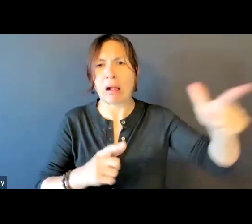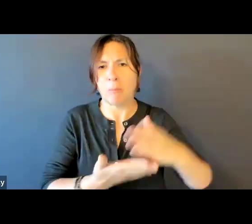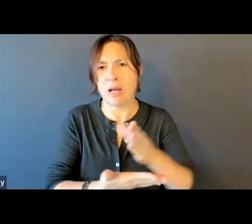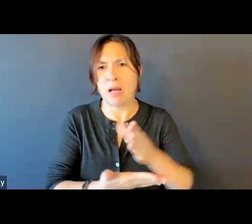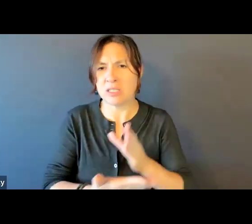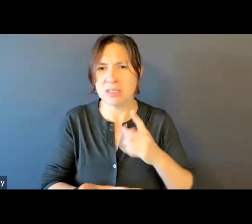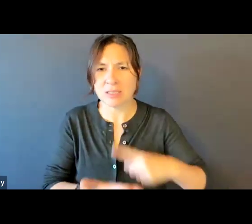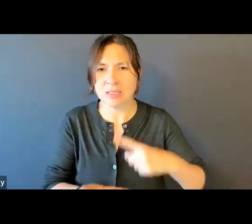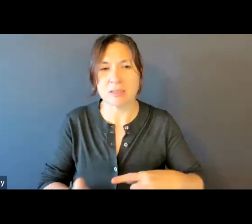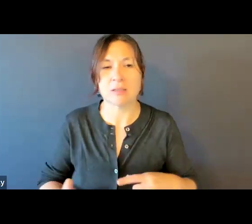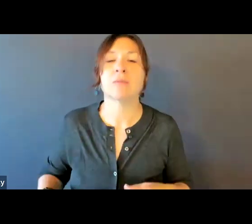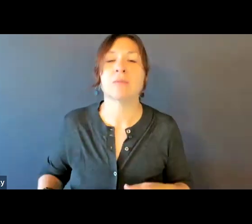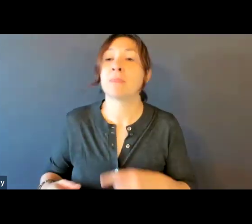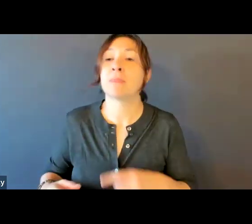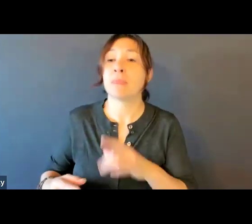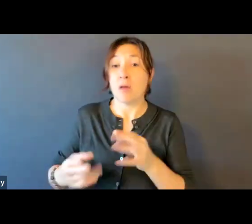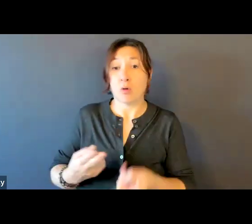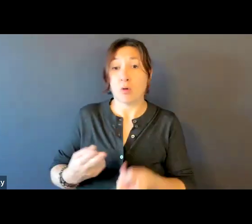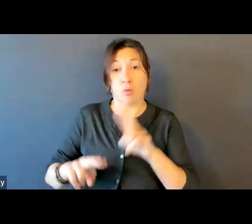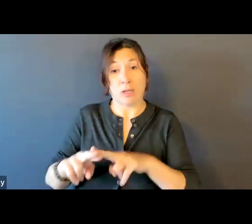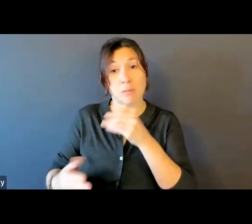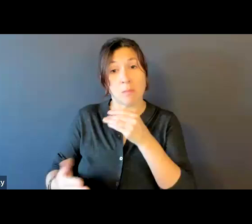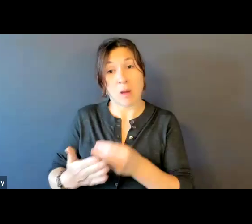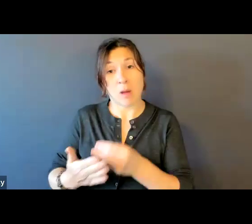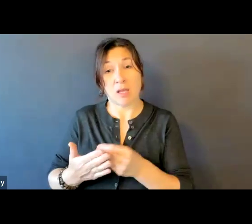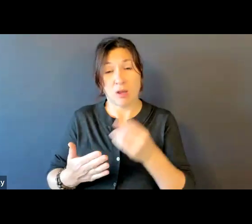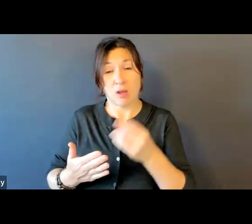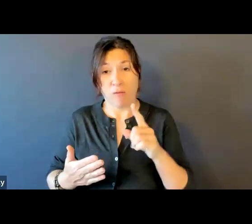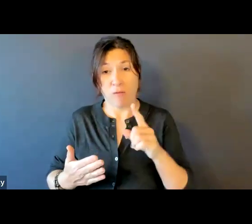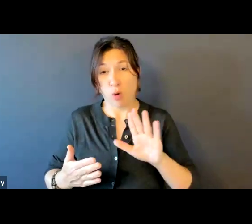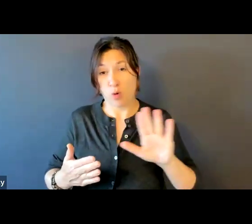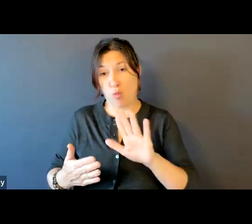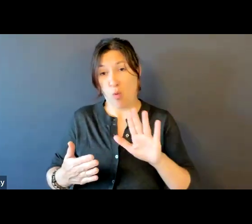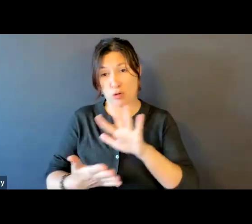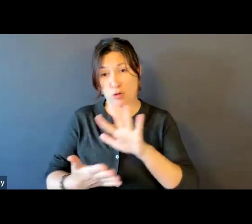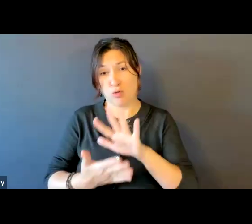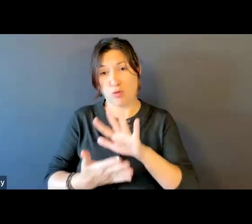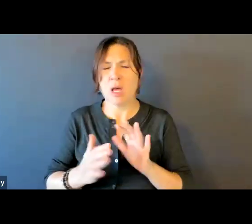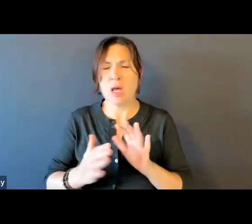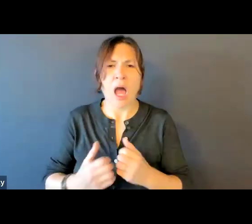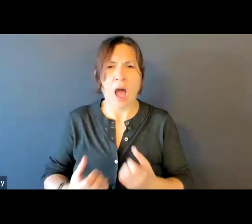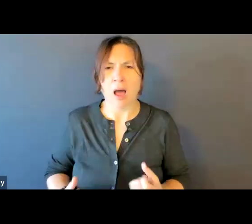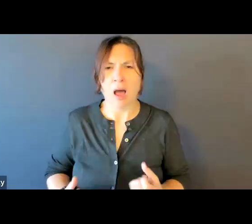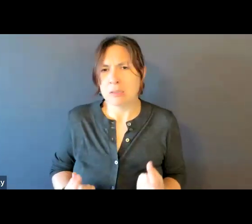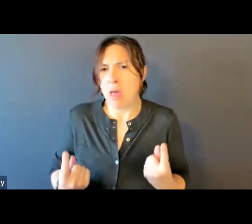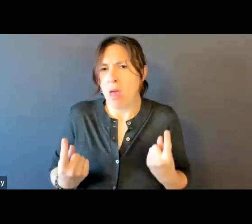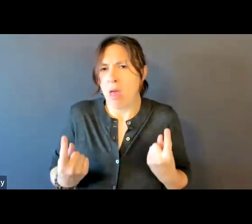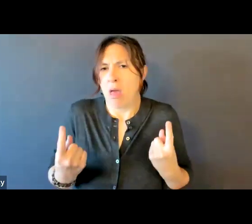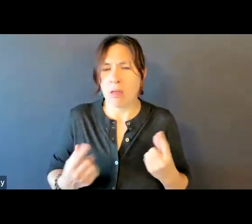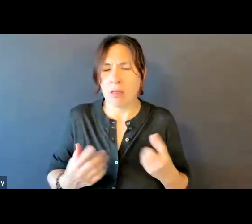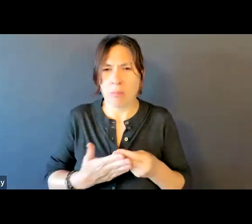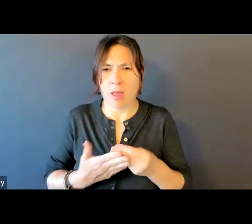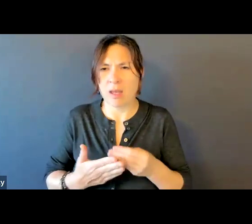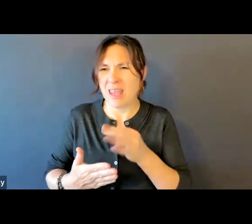for transformational schools, how would you envision spending it as a school leader? As opposed to the district mandating, here's what you would